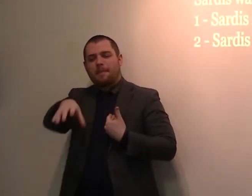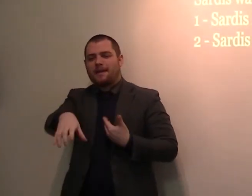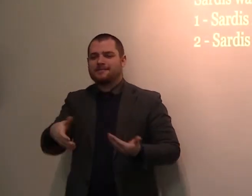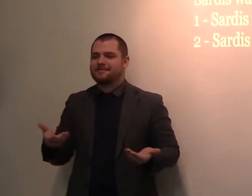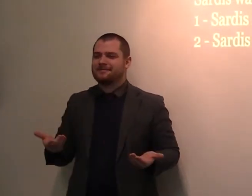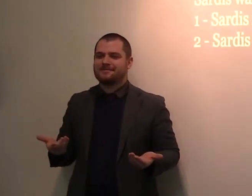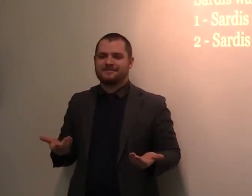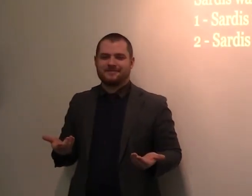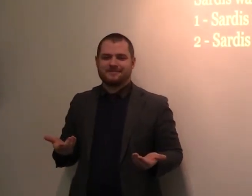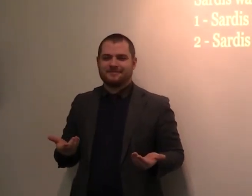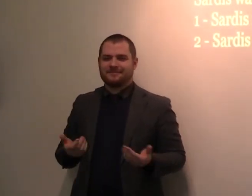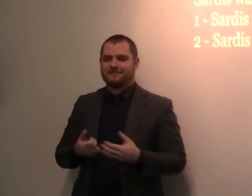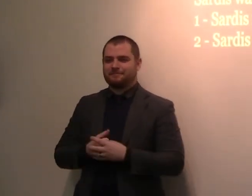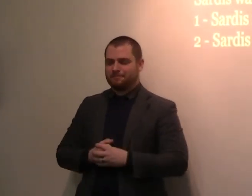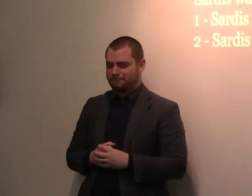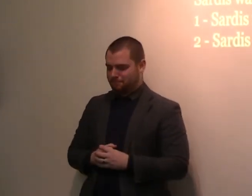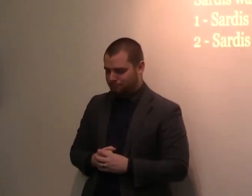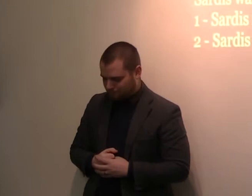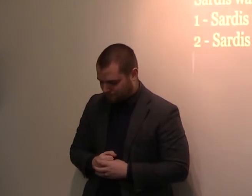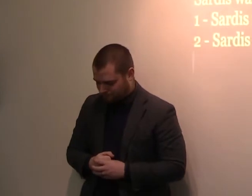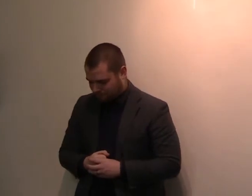didn't make it up, there is this expression,